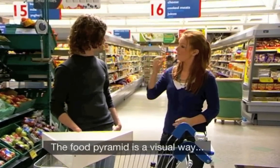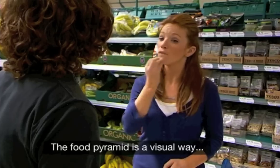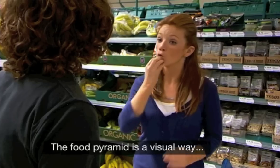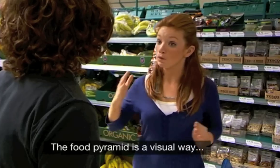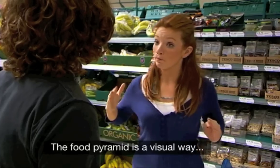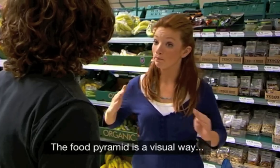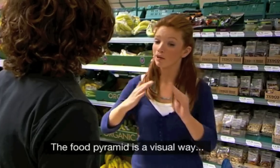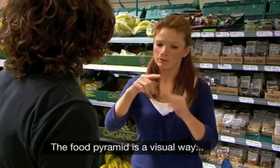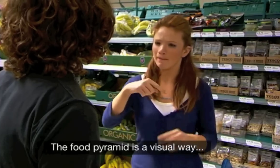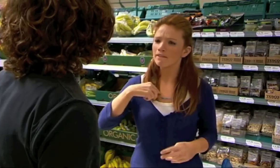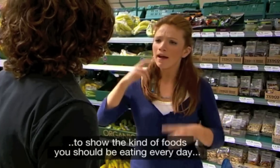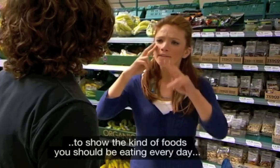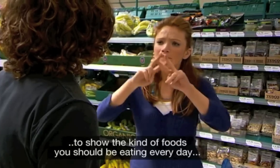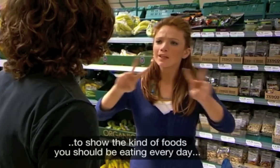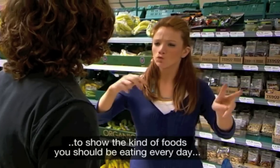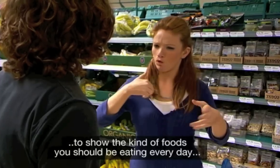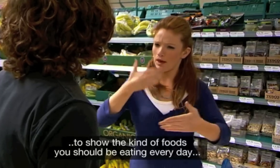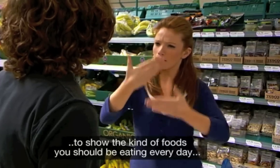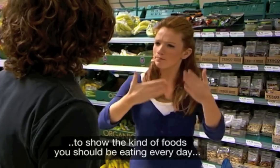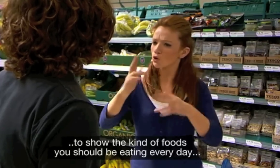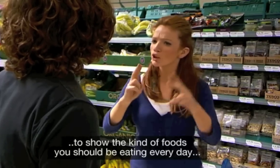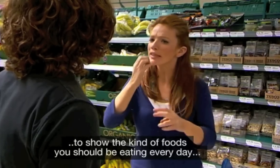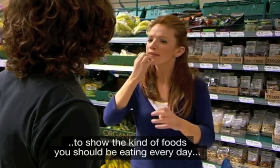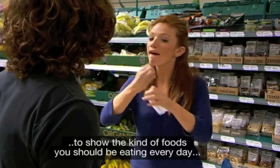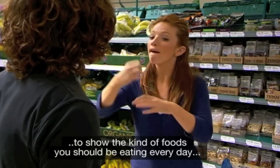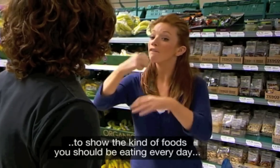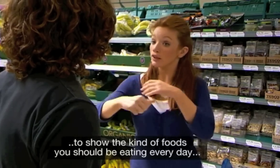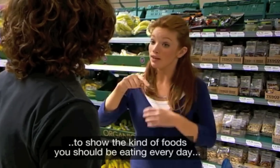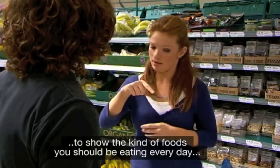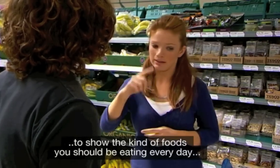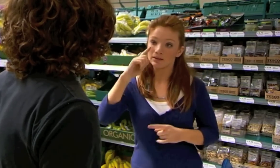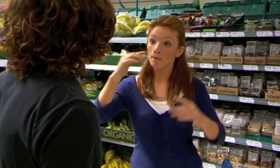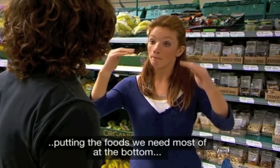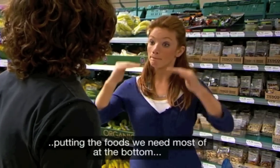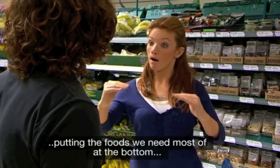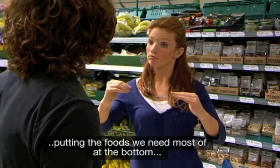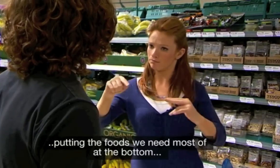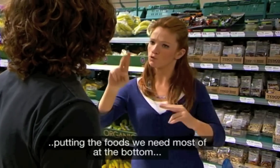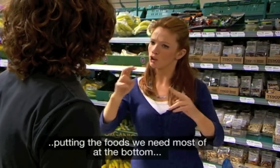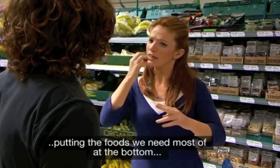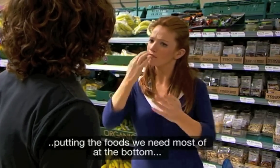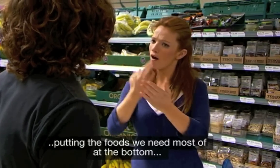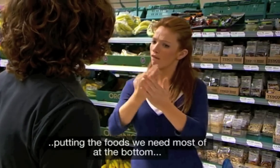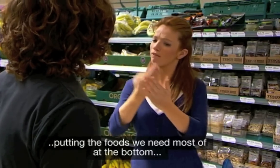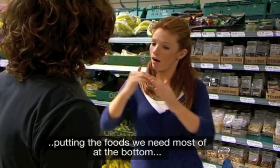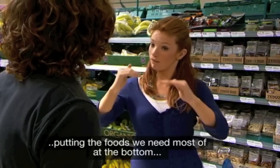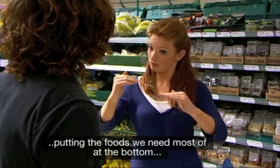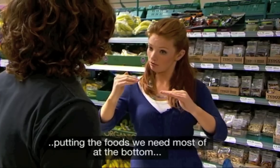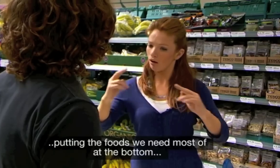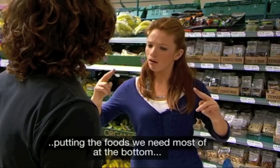is a visual way to show the kind of foods you should be eating every day, putting the foods we need most at the bottom